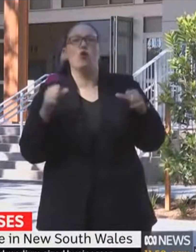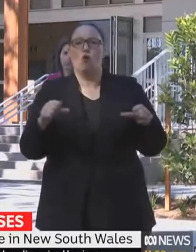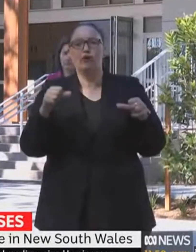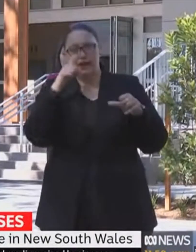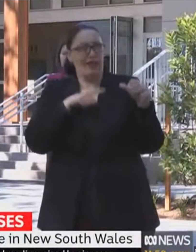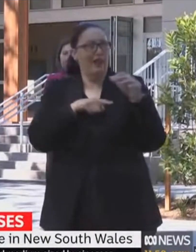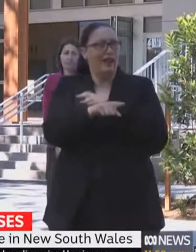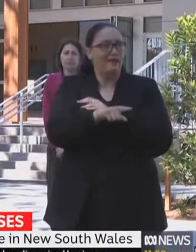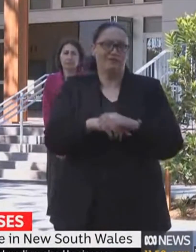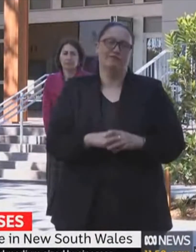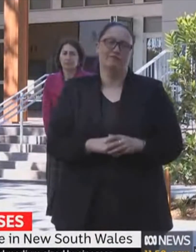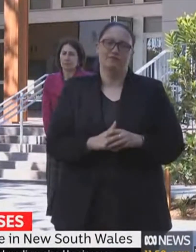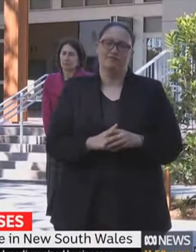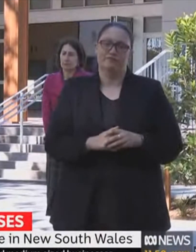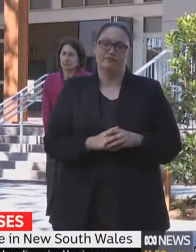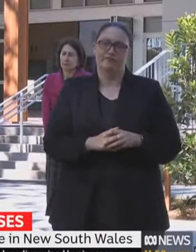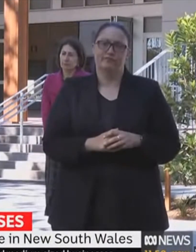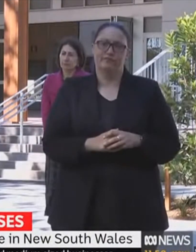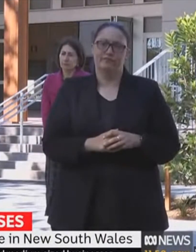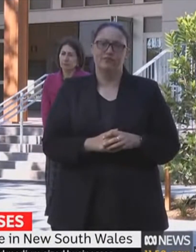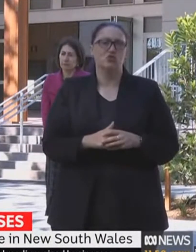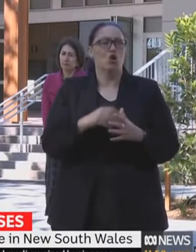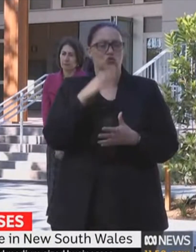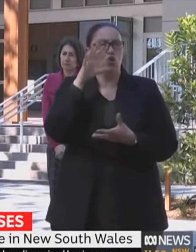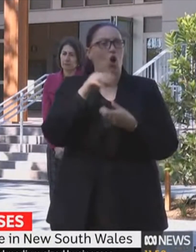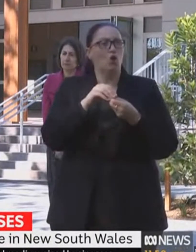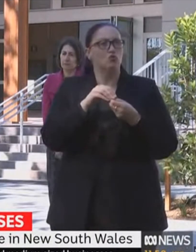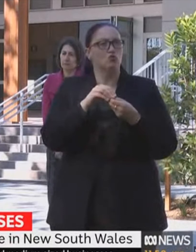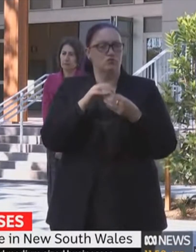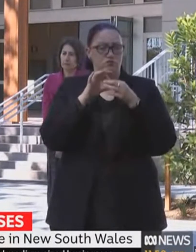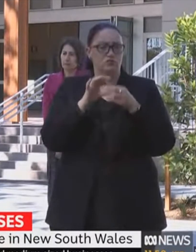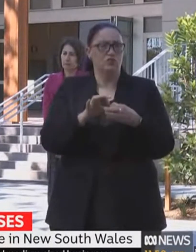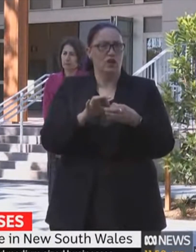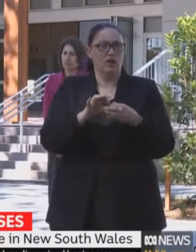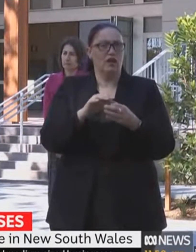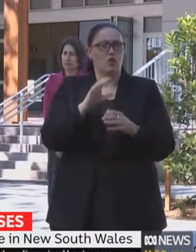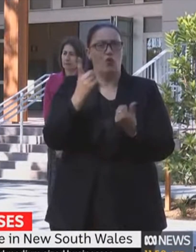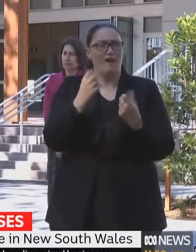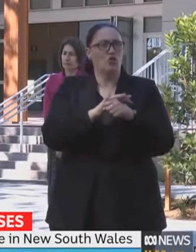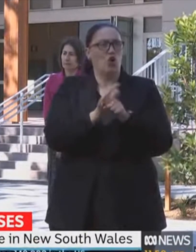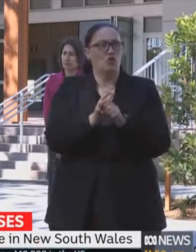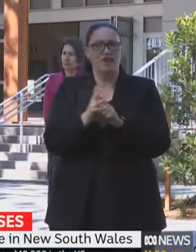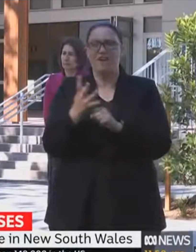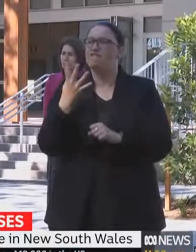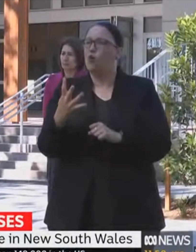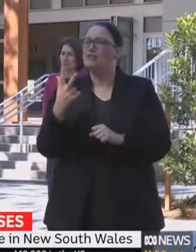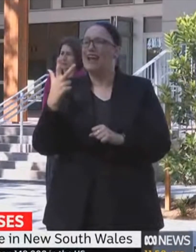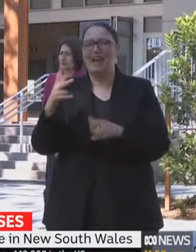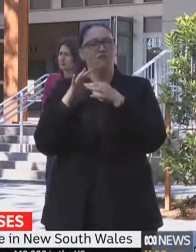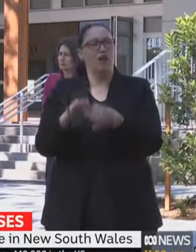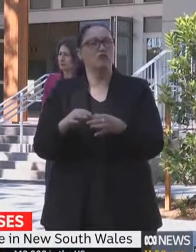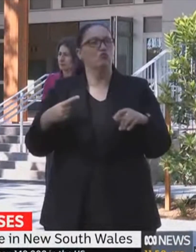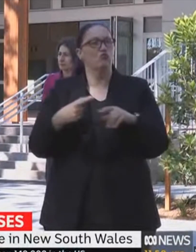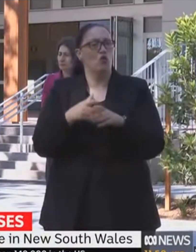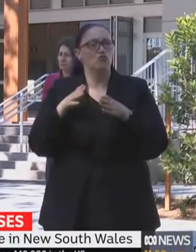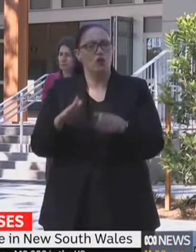those self-isolation requirements. So the total number of cases associated with the Crossroads Hotel cluster is 48,